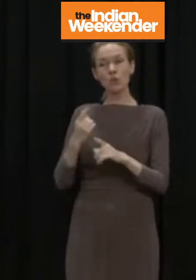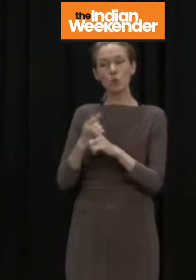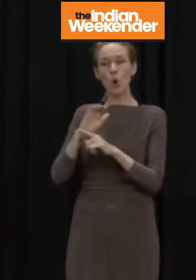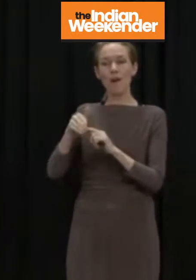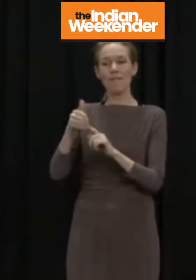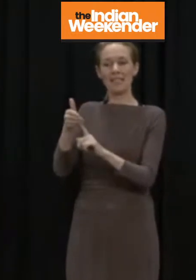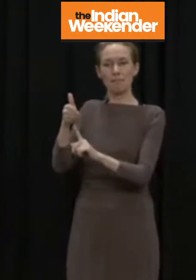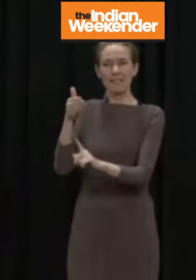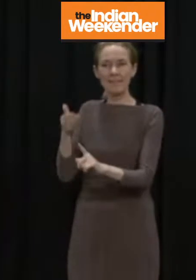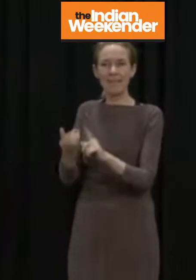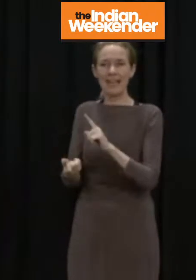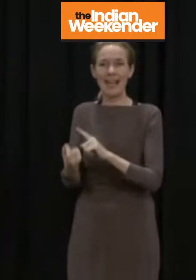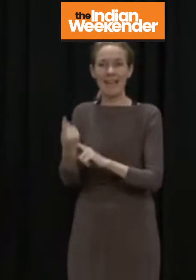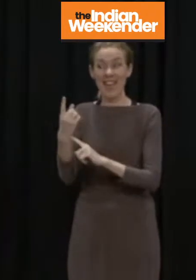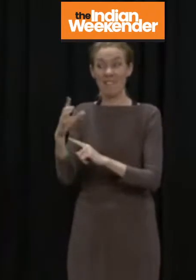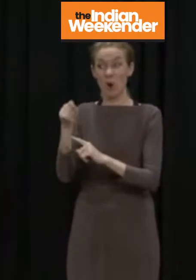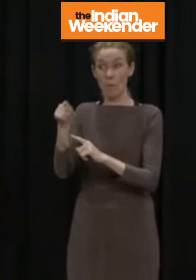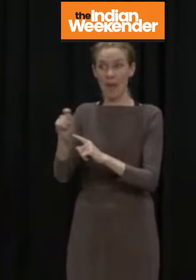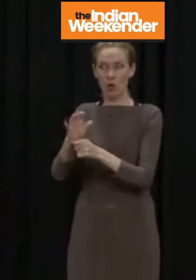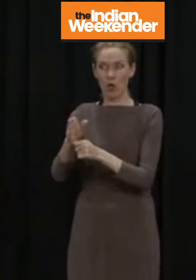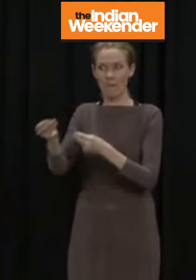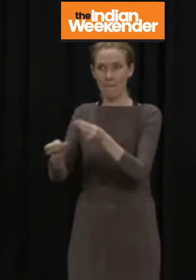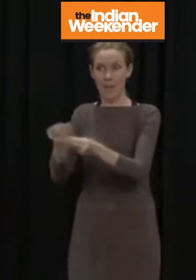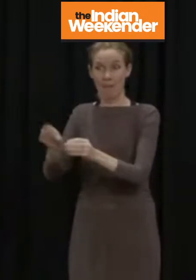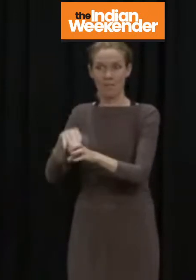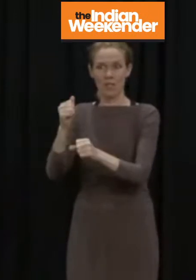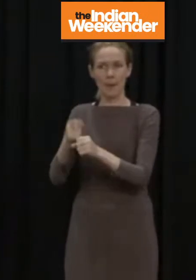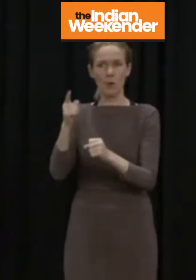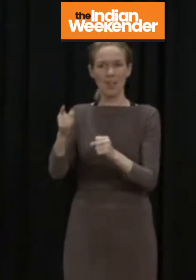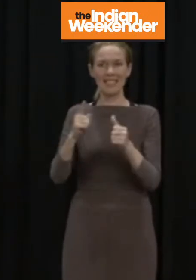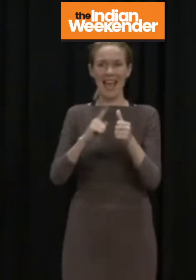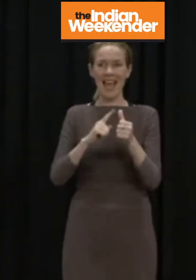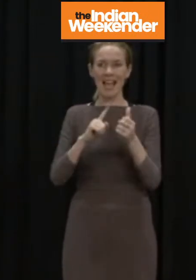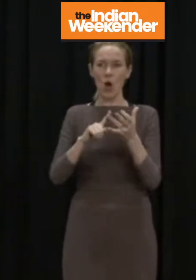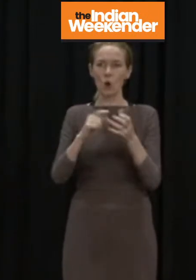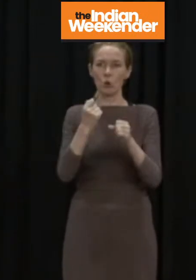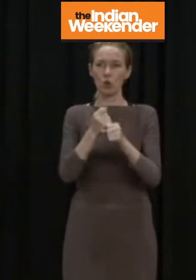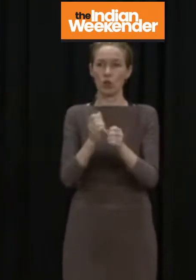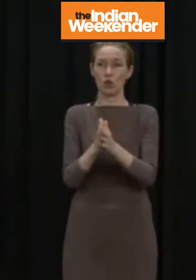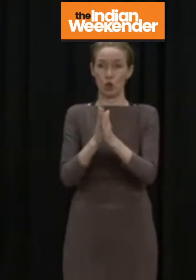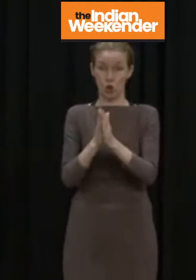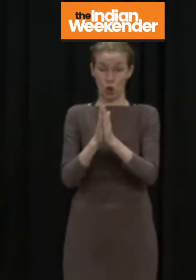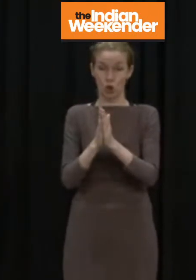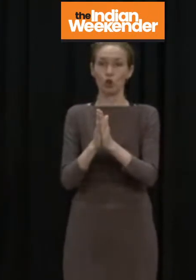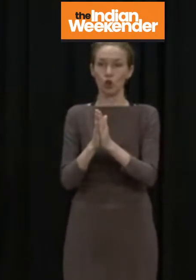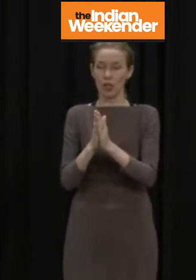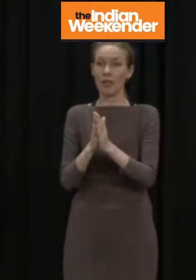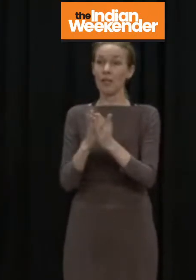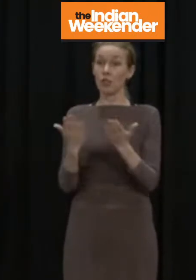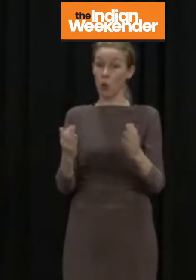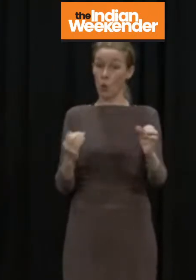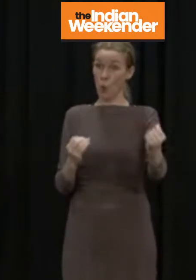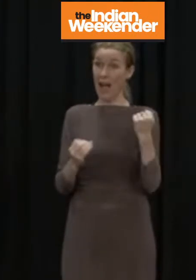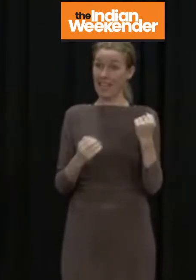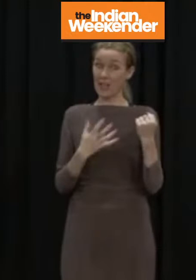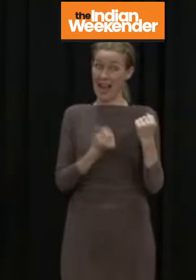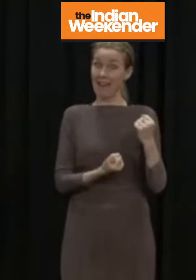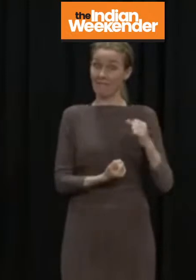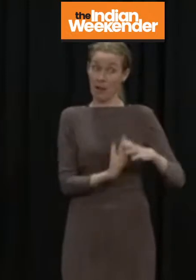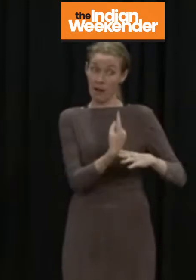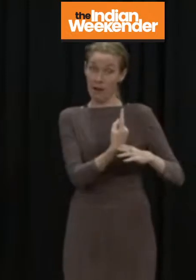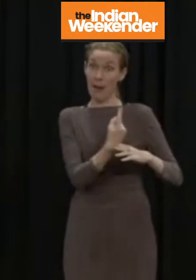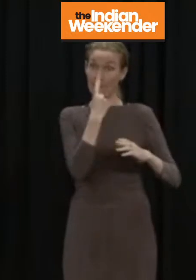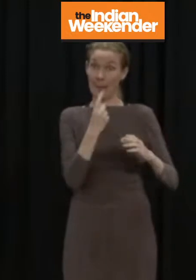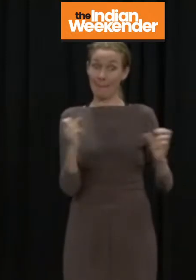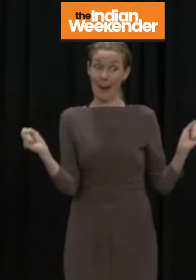were particular events that led to that distinction. And in this case, in the Waikato case, there is an event, and that is the reason why we